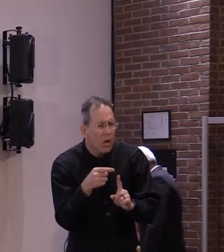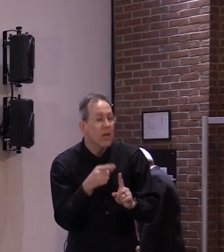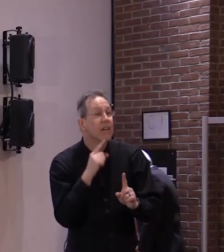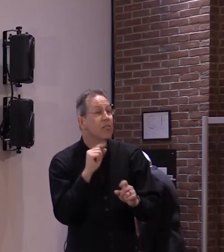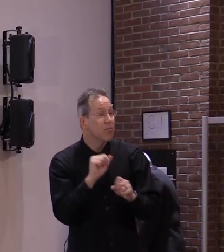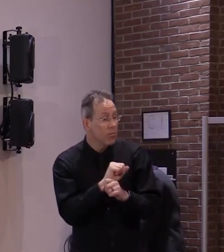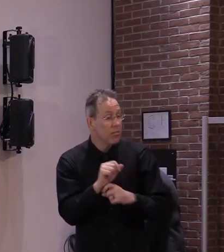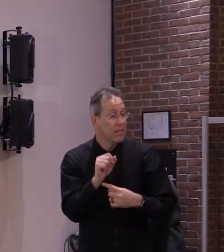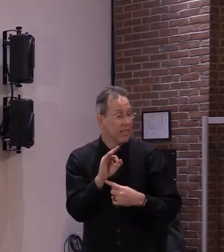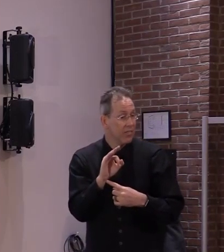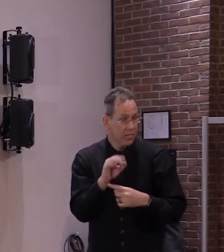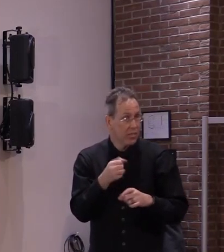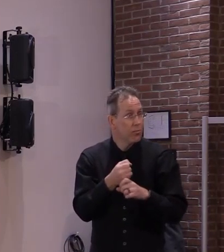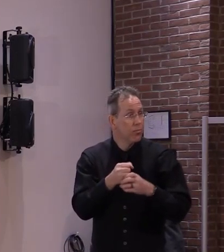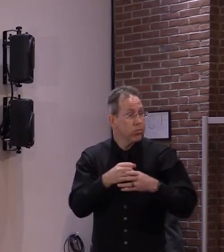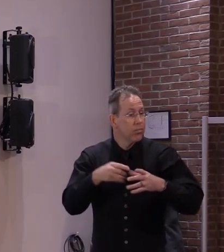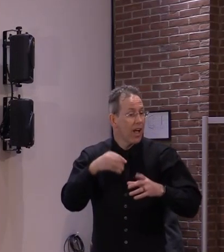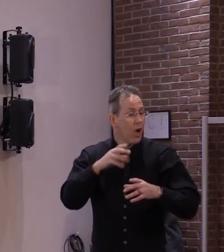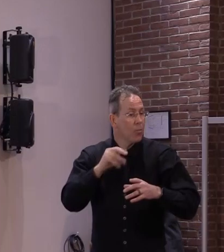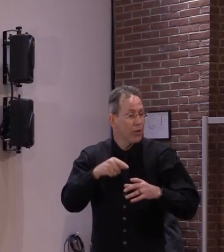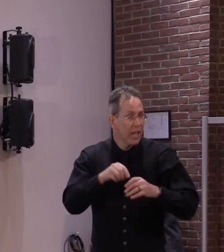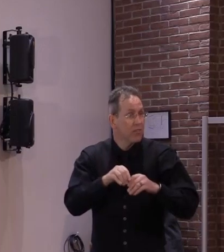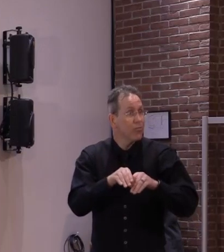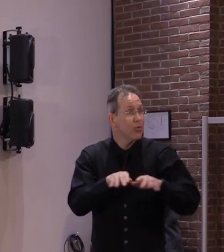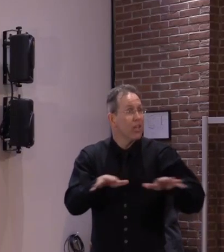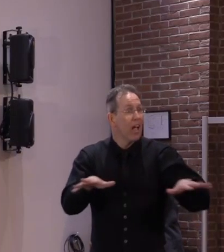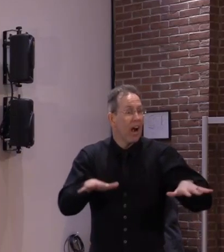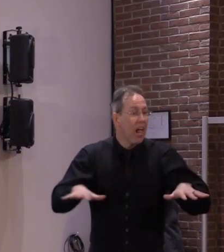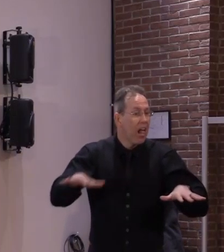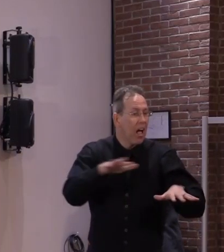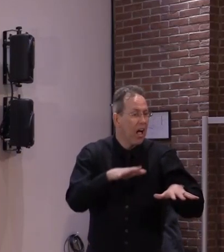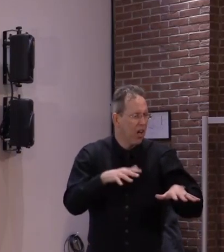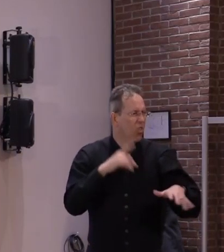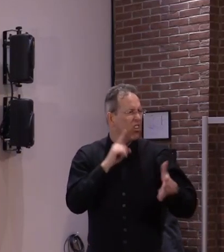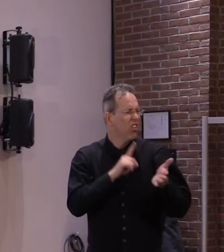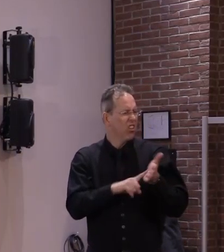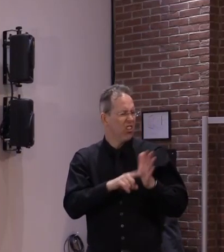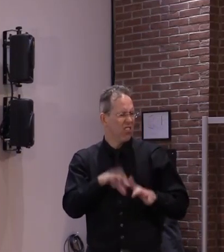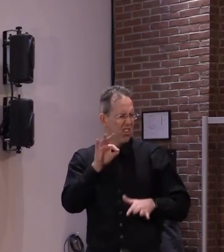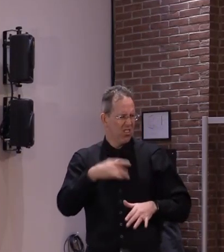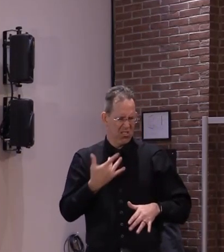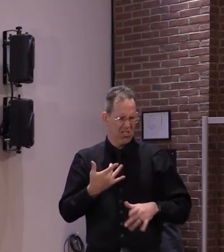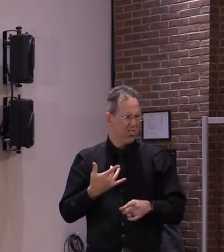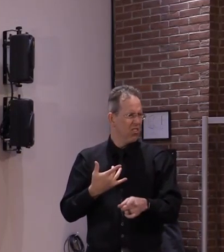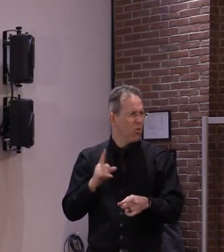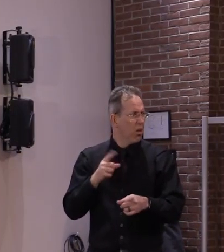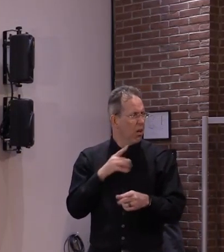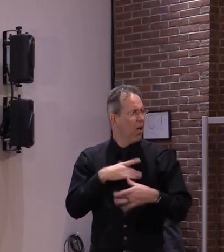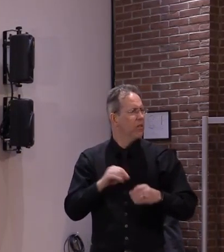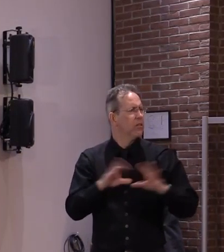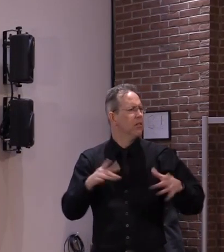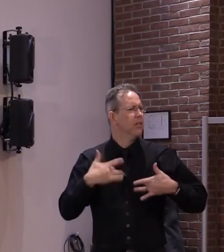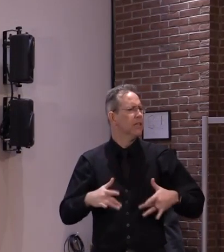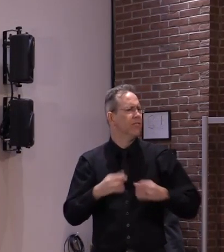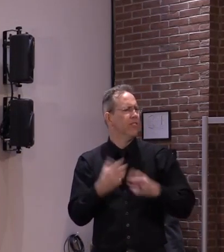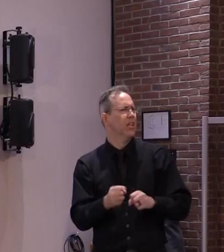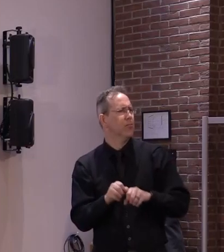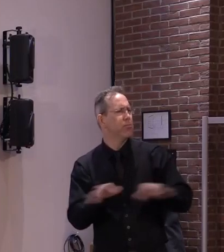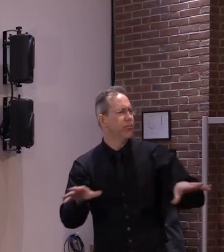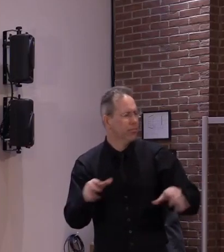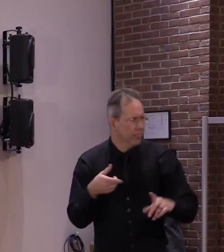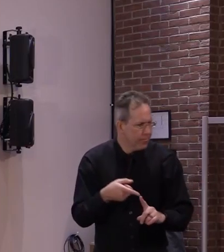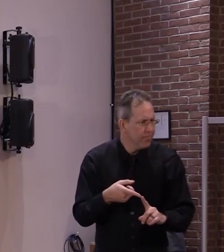pattern that seemed different than normal in terms of an accelerated transmission pattern, or in terms of a symptom